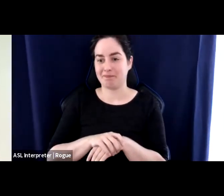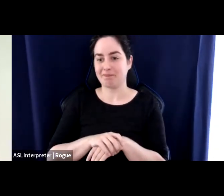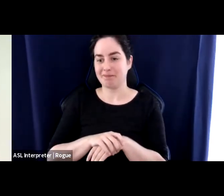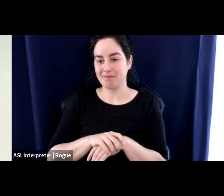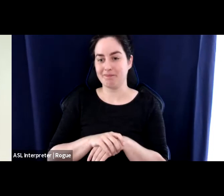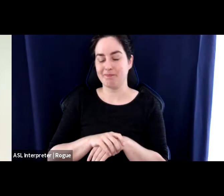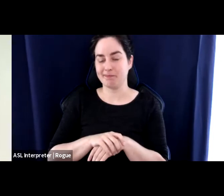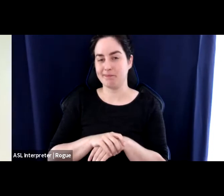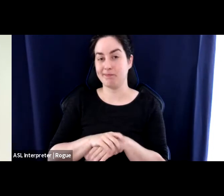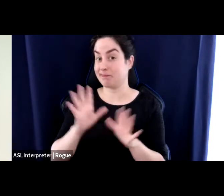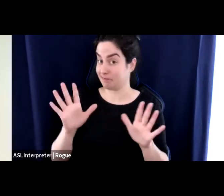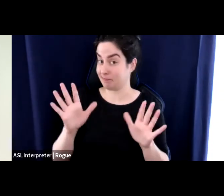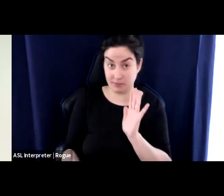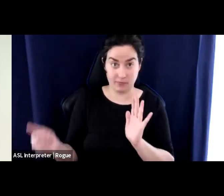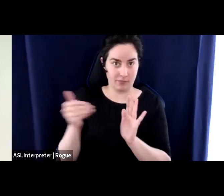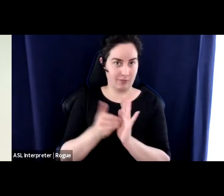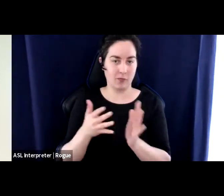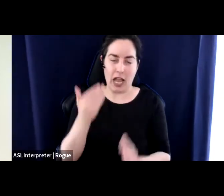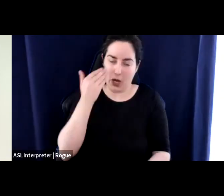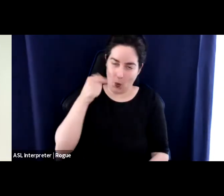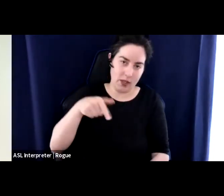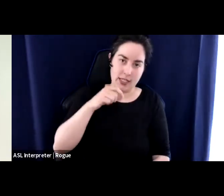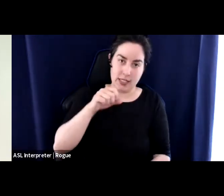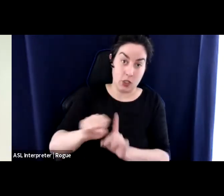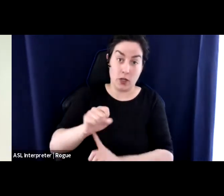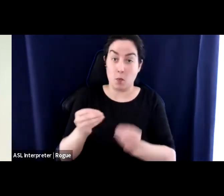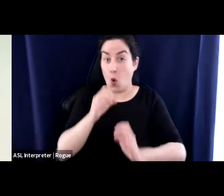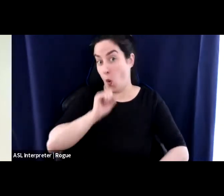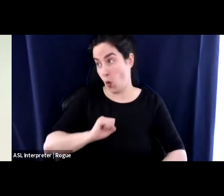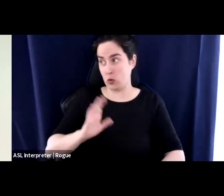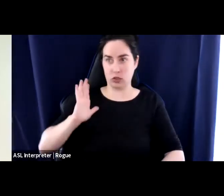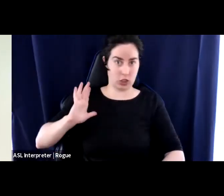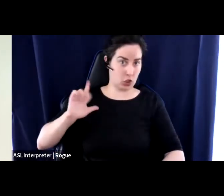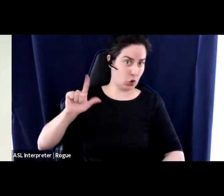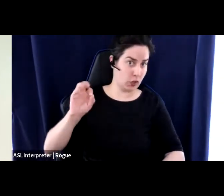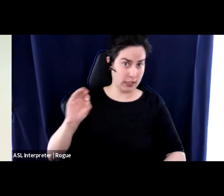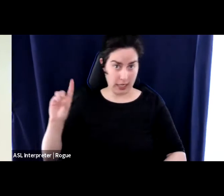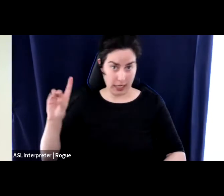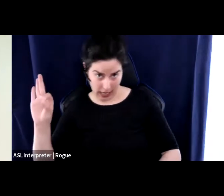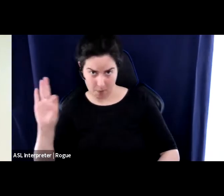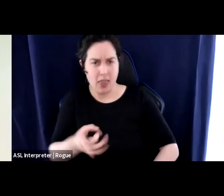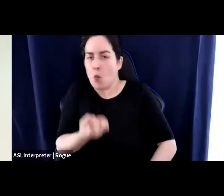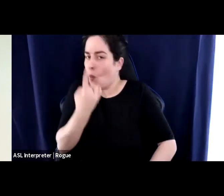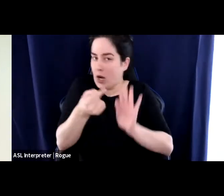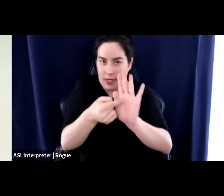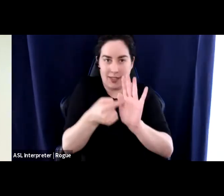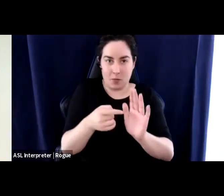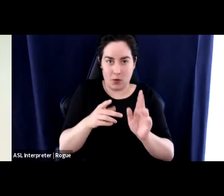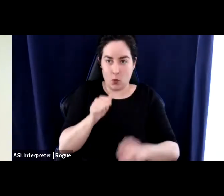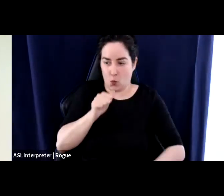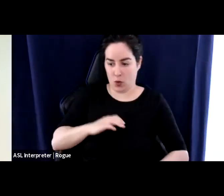And again, I said this is an older case, but I think it's an example of the kinds of barriers that women with disabilities often